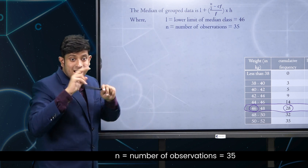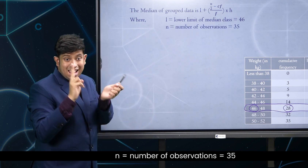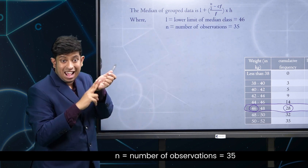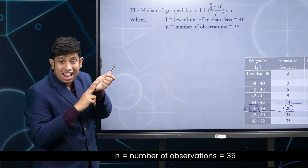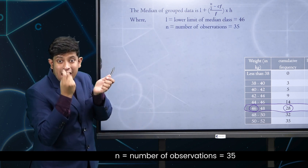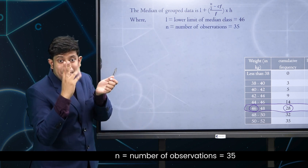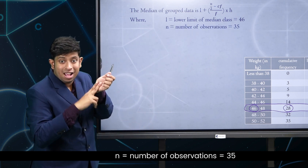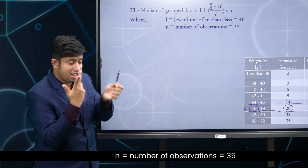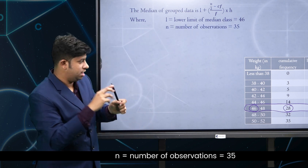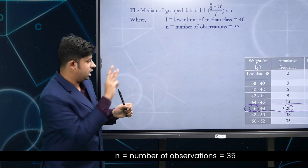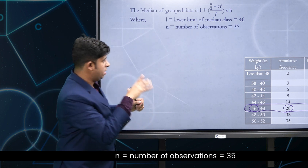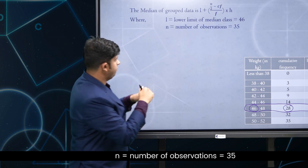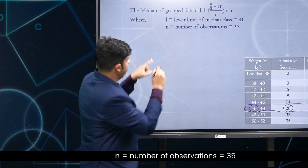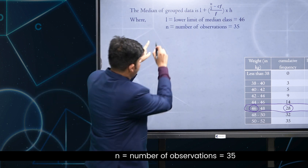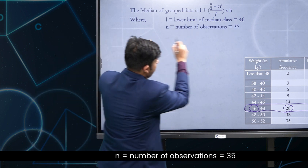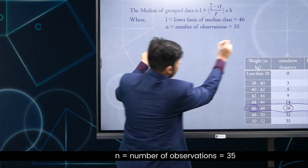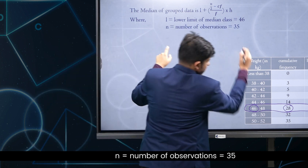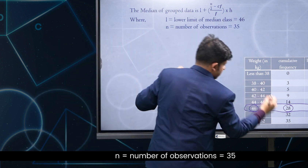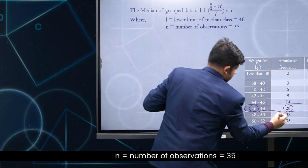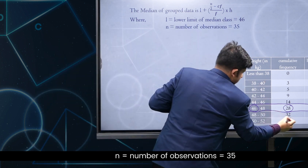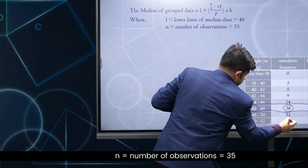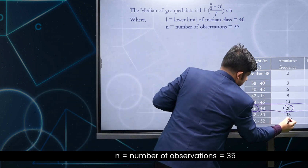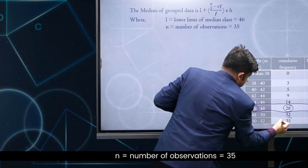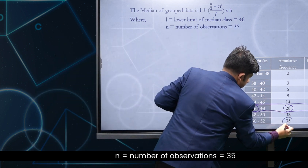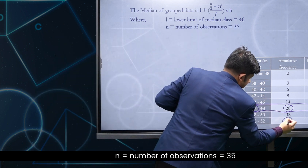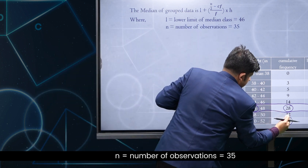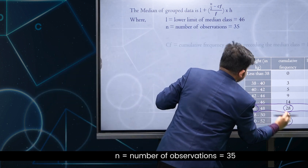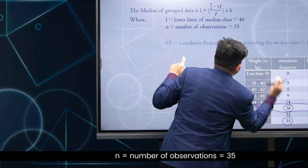N is equal to number of observations, that is equal to 35.